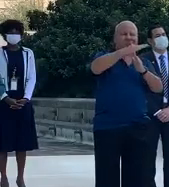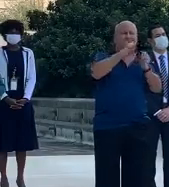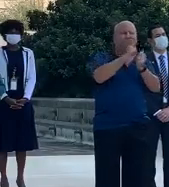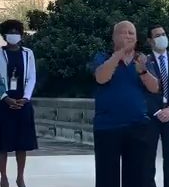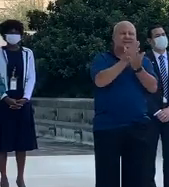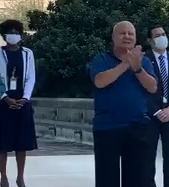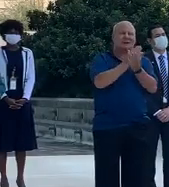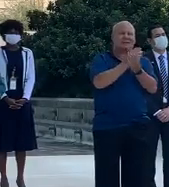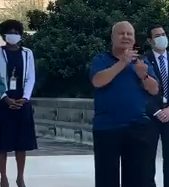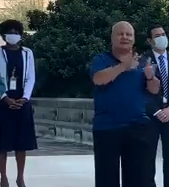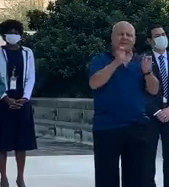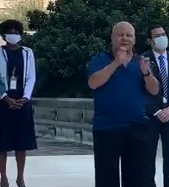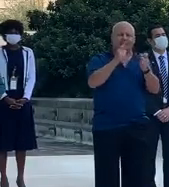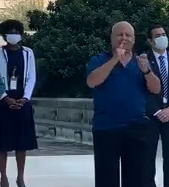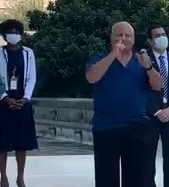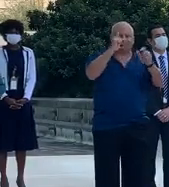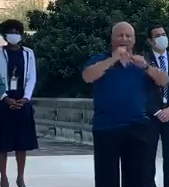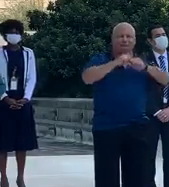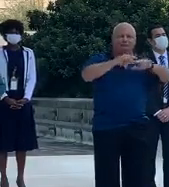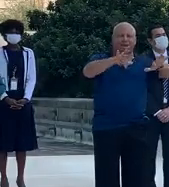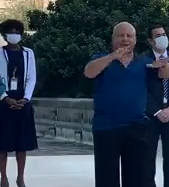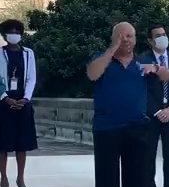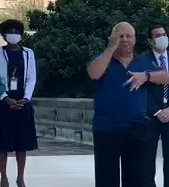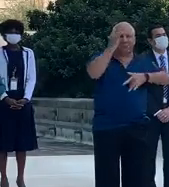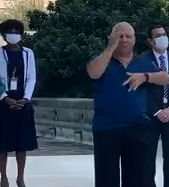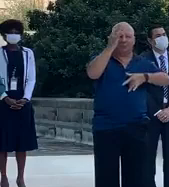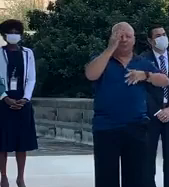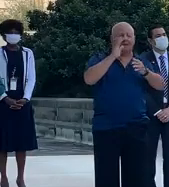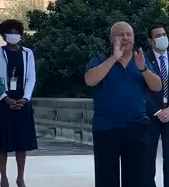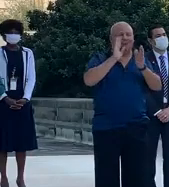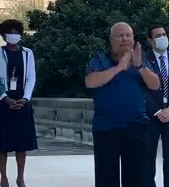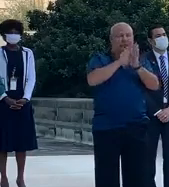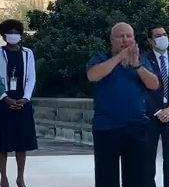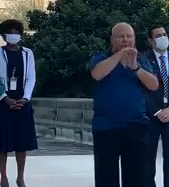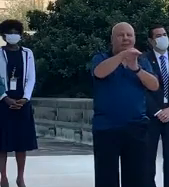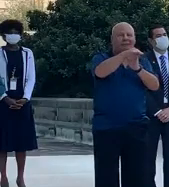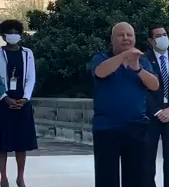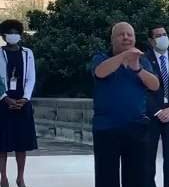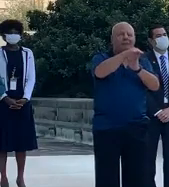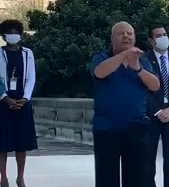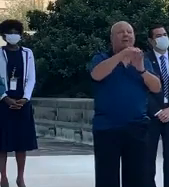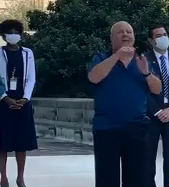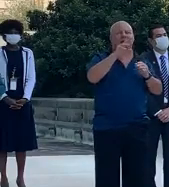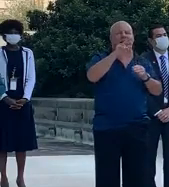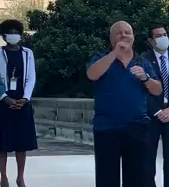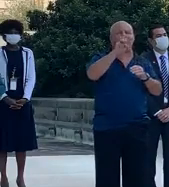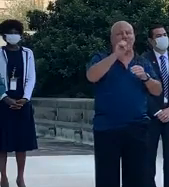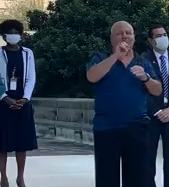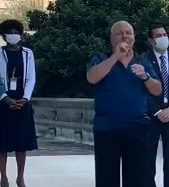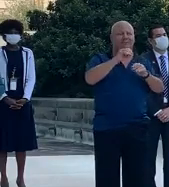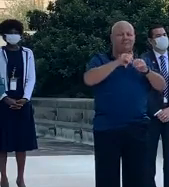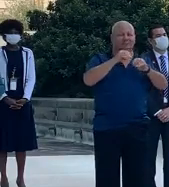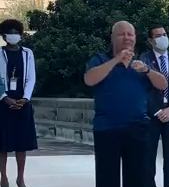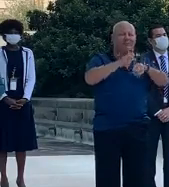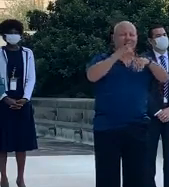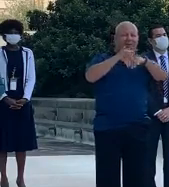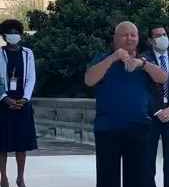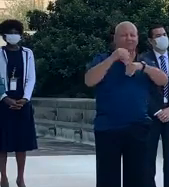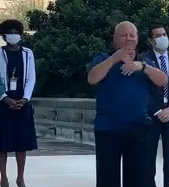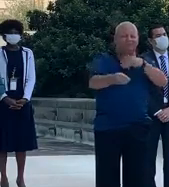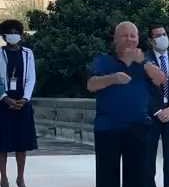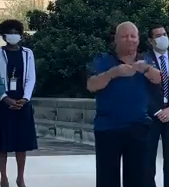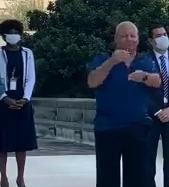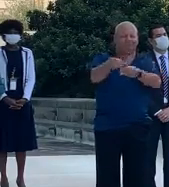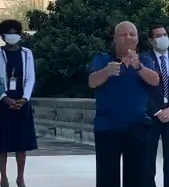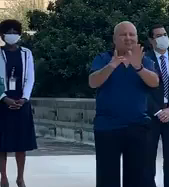stopping that rate of spread, they say curbing this virus, and the rate of transmission. We've done that, and we should be proud of